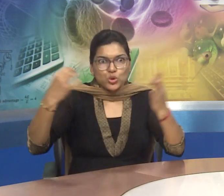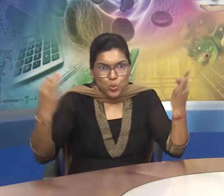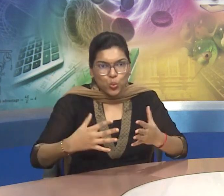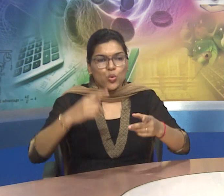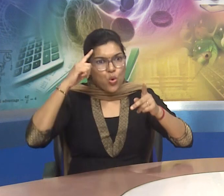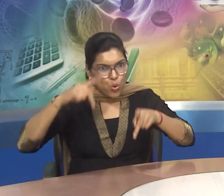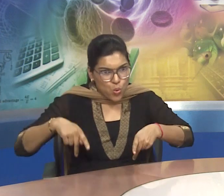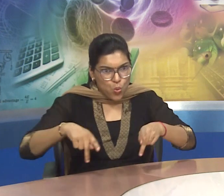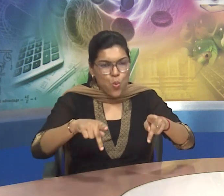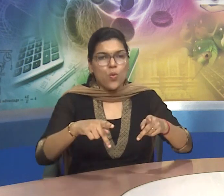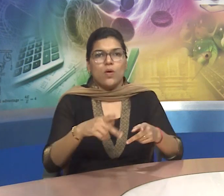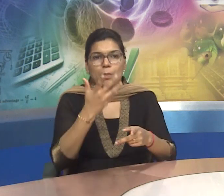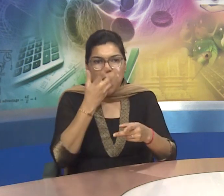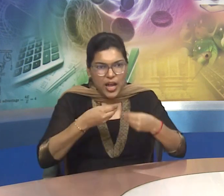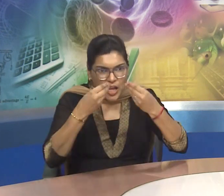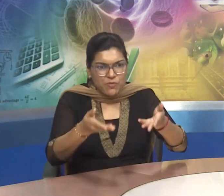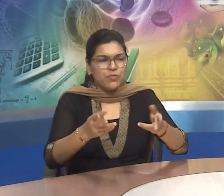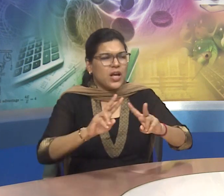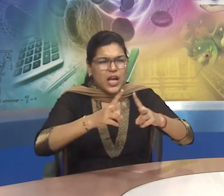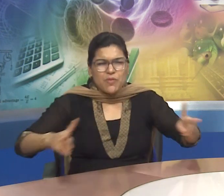not to use these places.